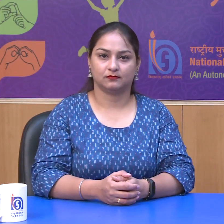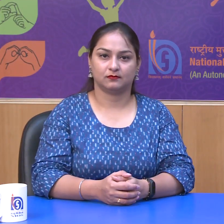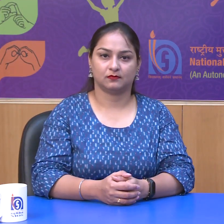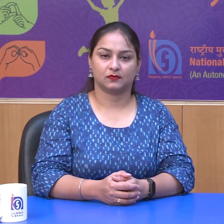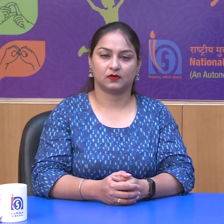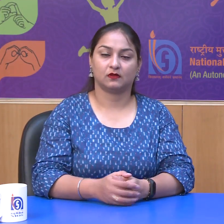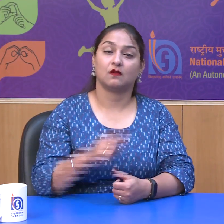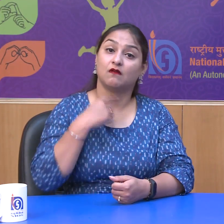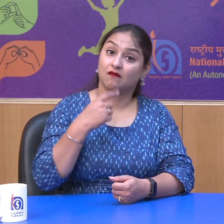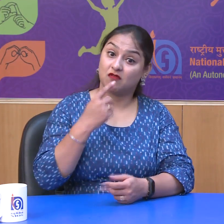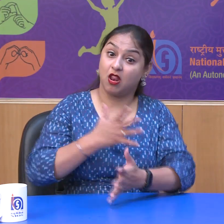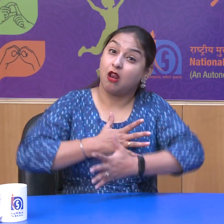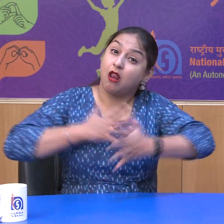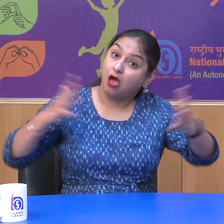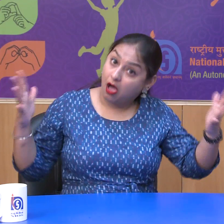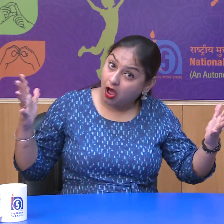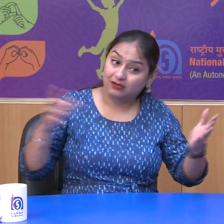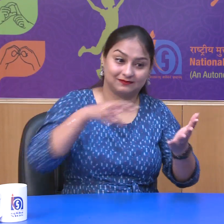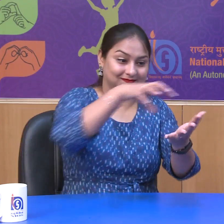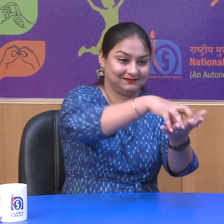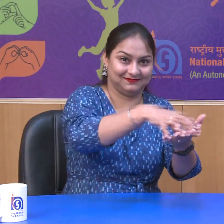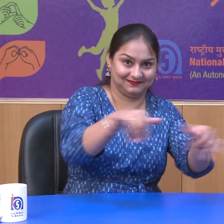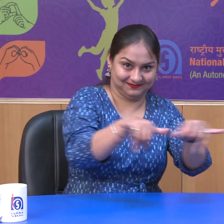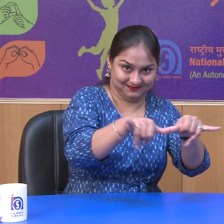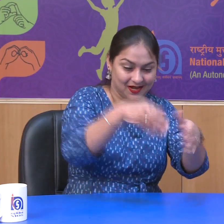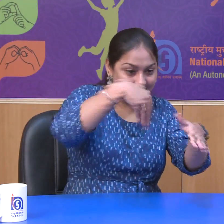When we use large patch of land for cultivation,